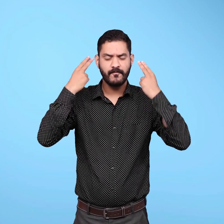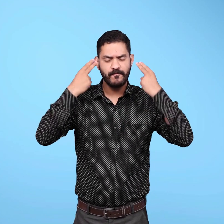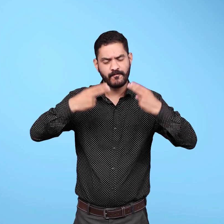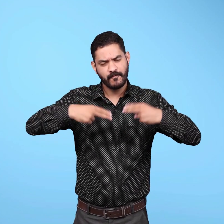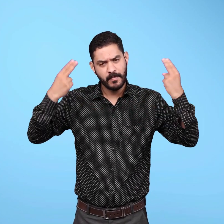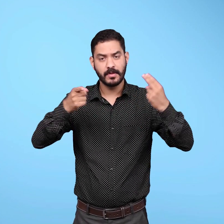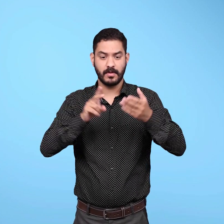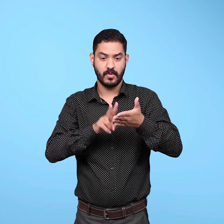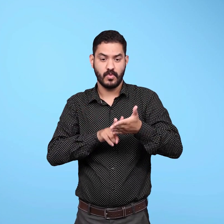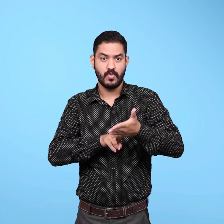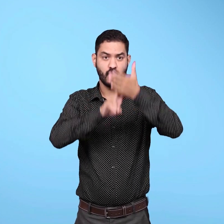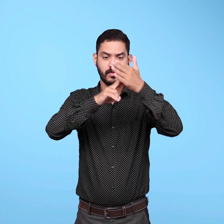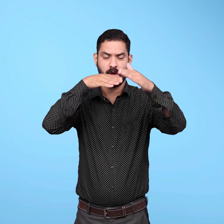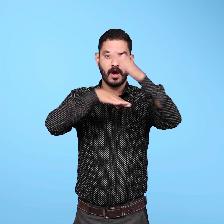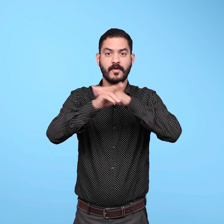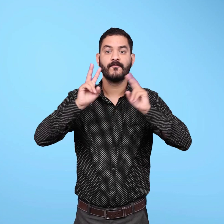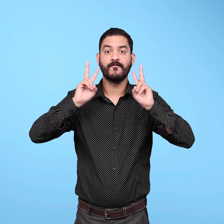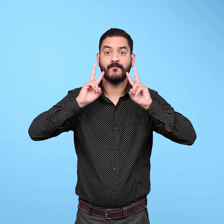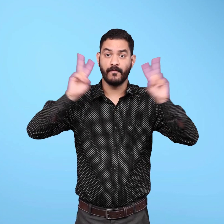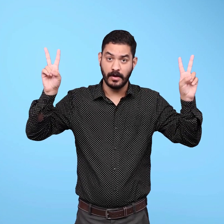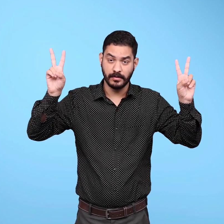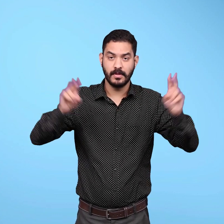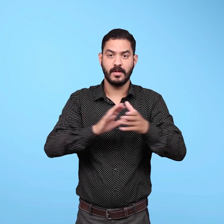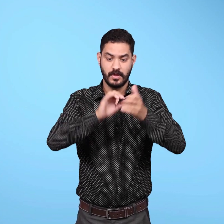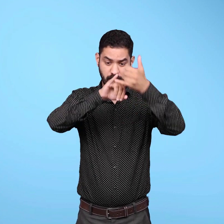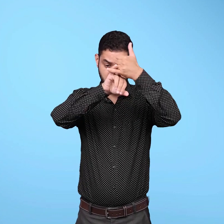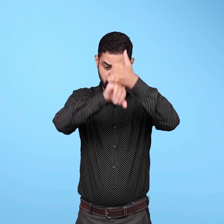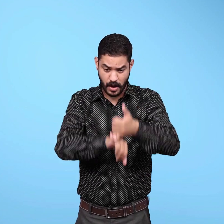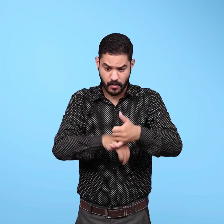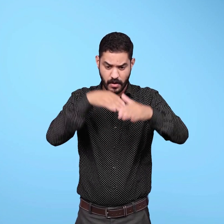Madurai in the south. Both men and women worked in these centers.